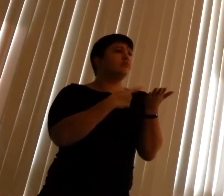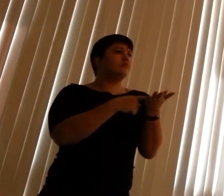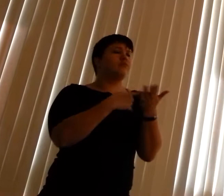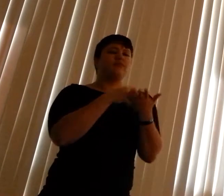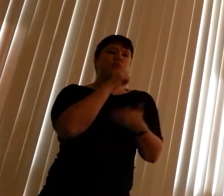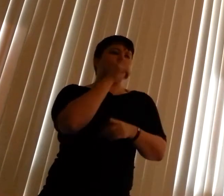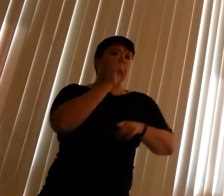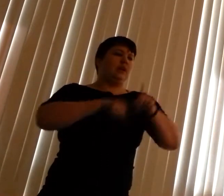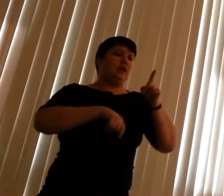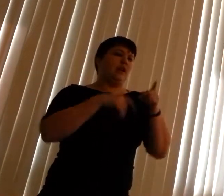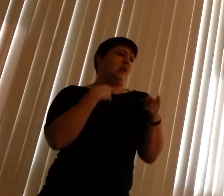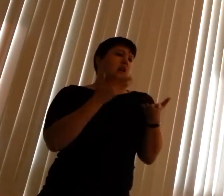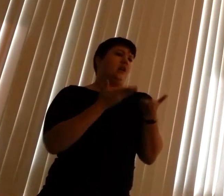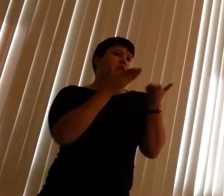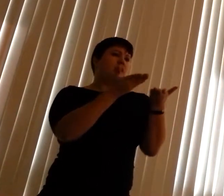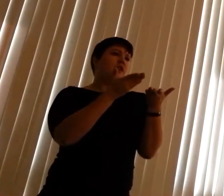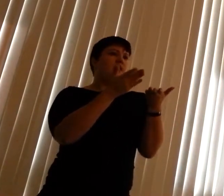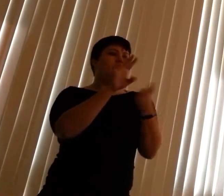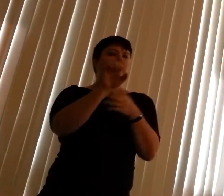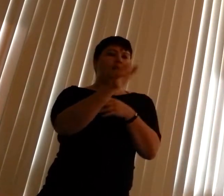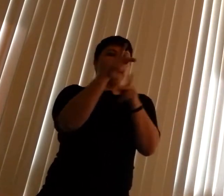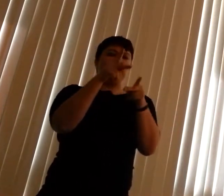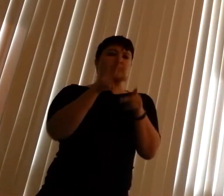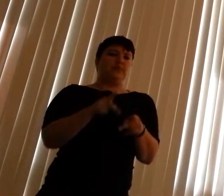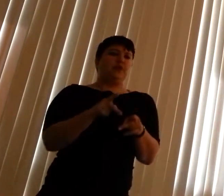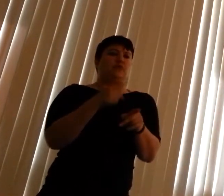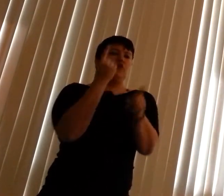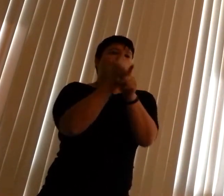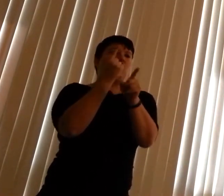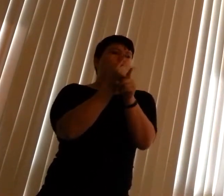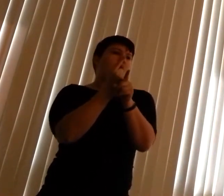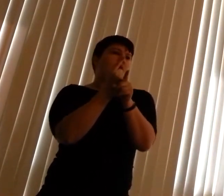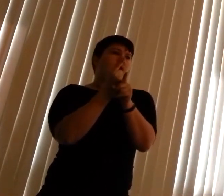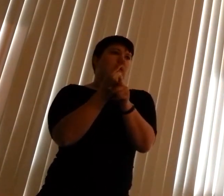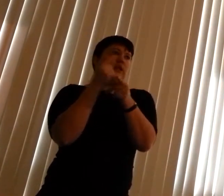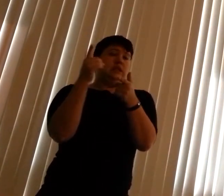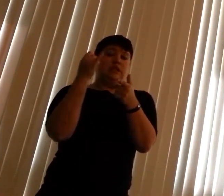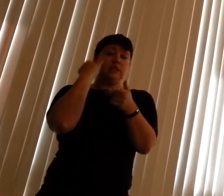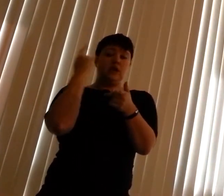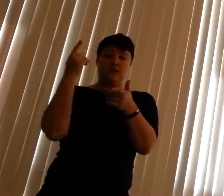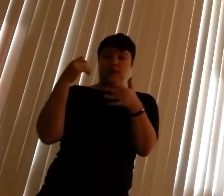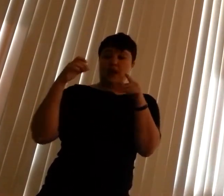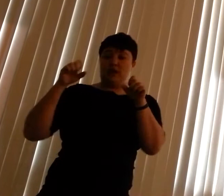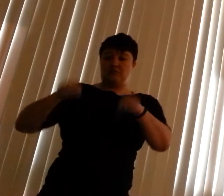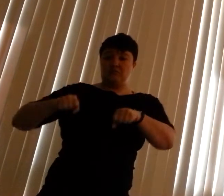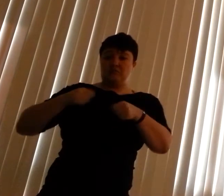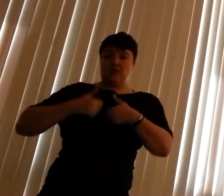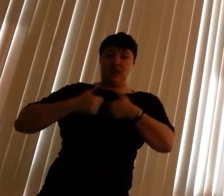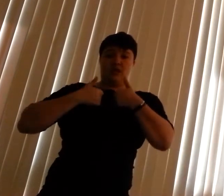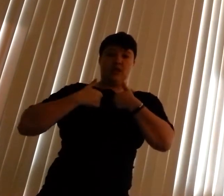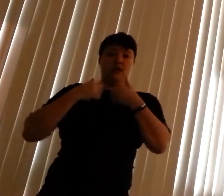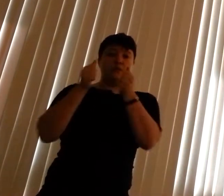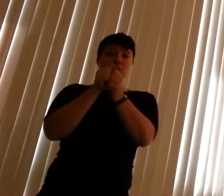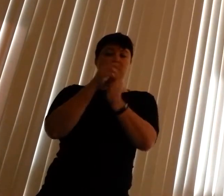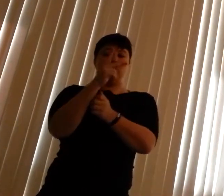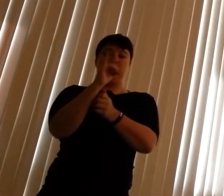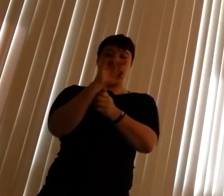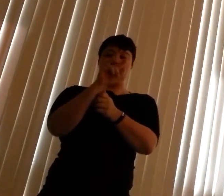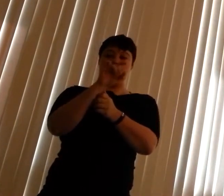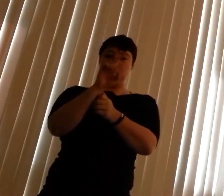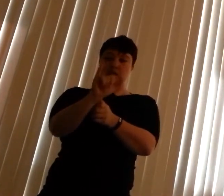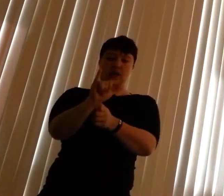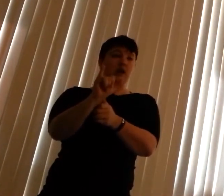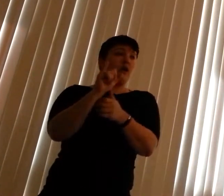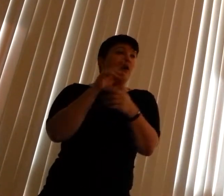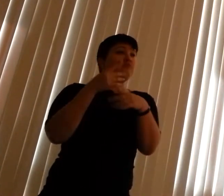privilege people for, say, getting a life-saving kidney on the basis that they would live a lot longer than